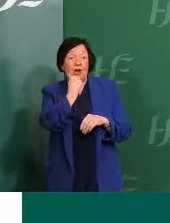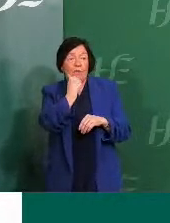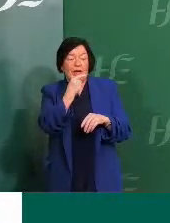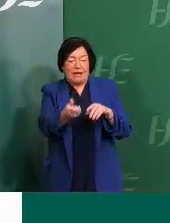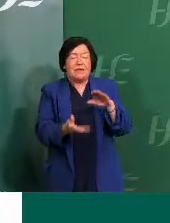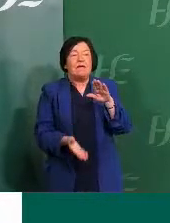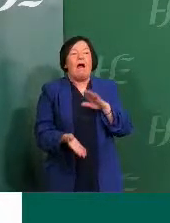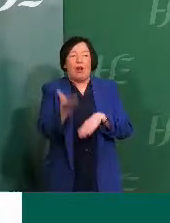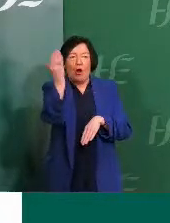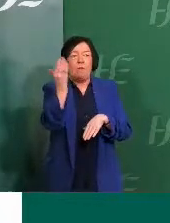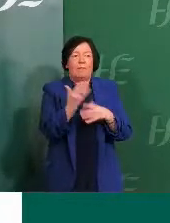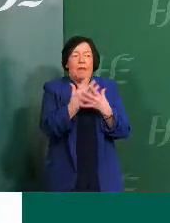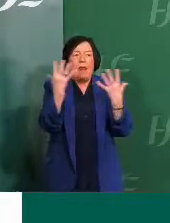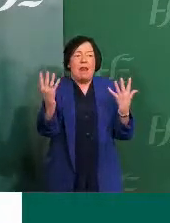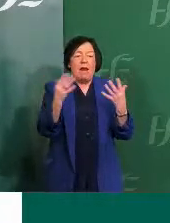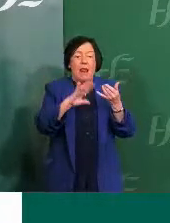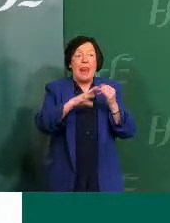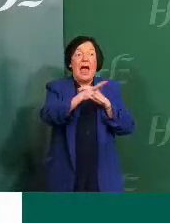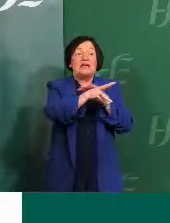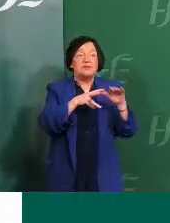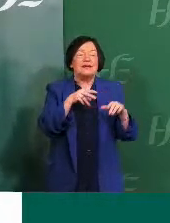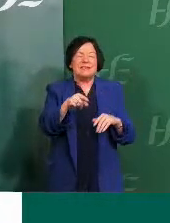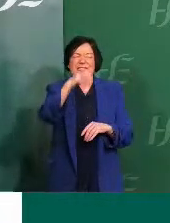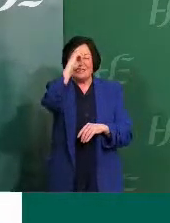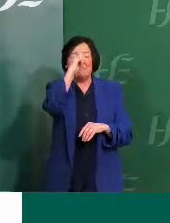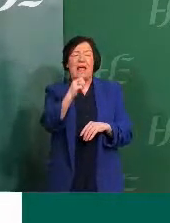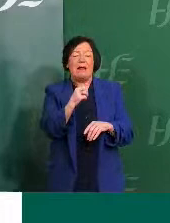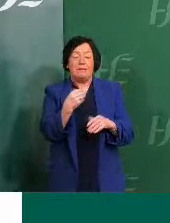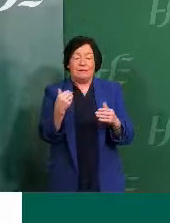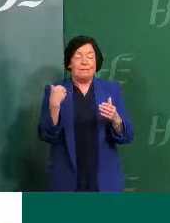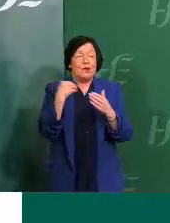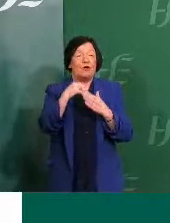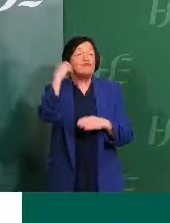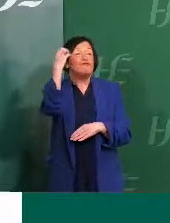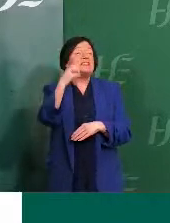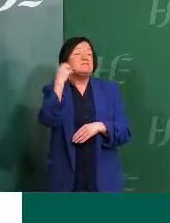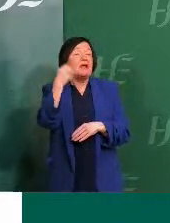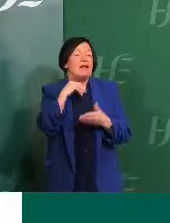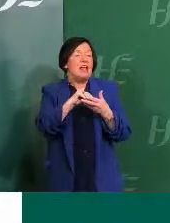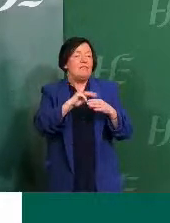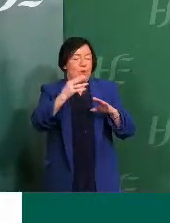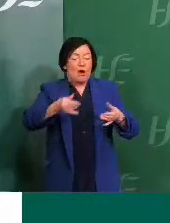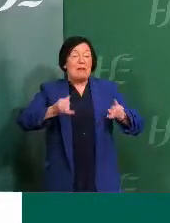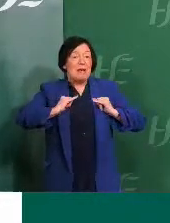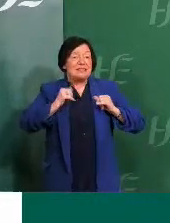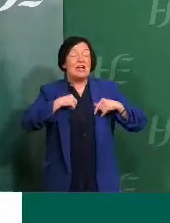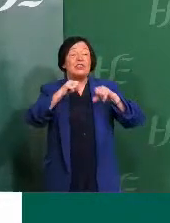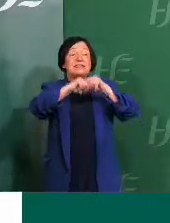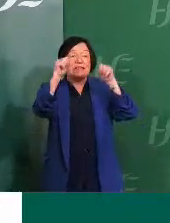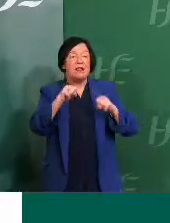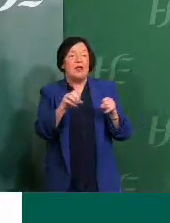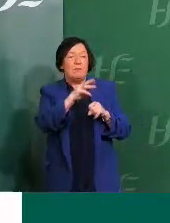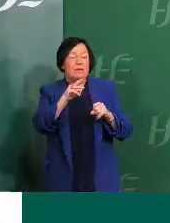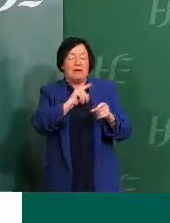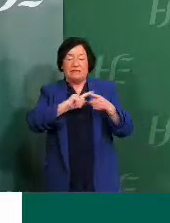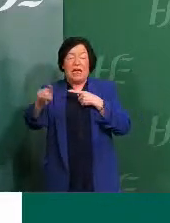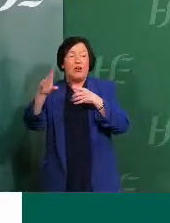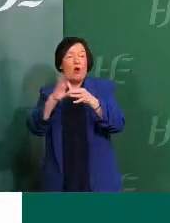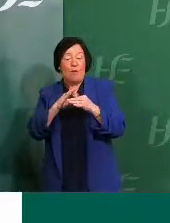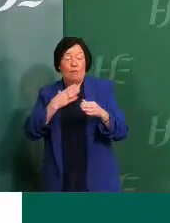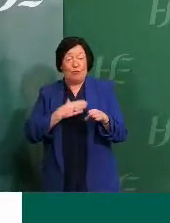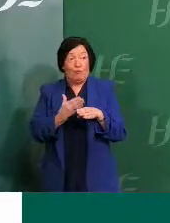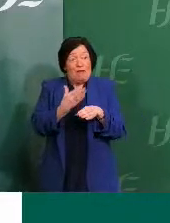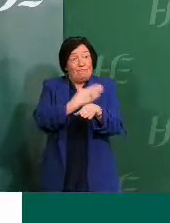gone up significantly on last week, which would be expected. So coming up to Christmas, we generally have more capacity in our system. People are discharged just